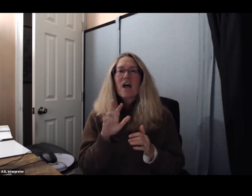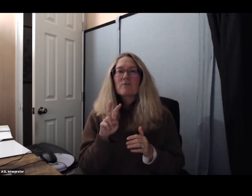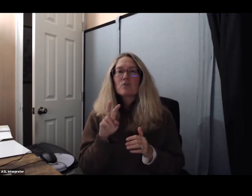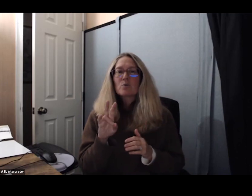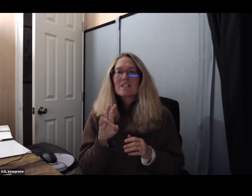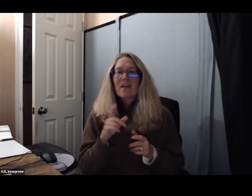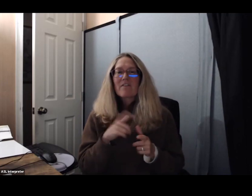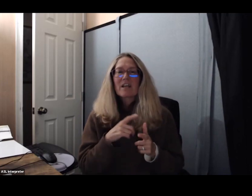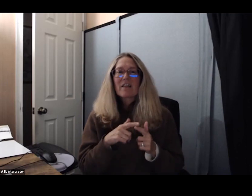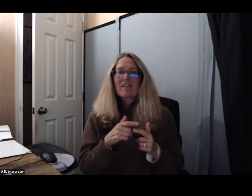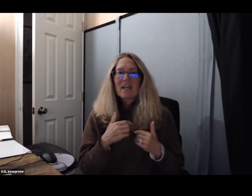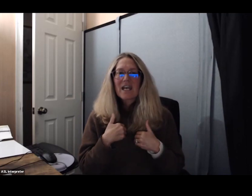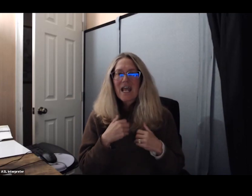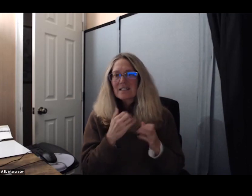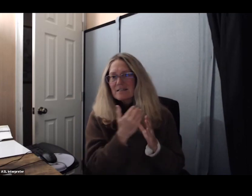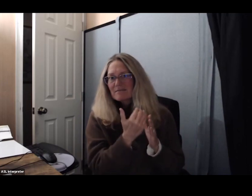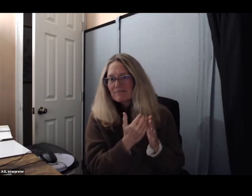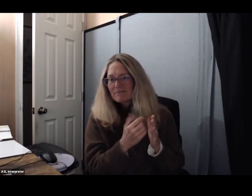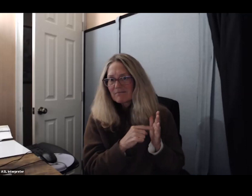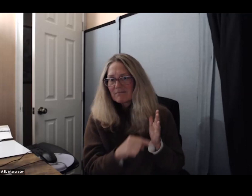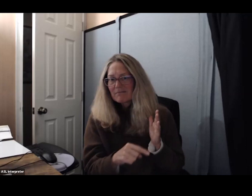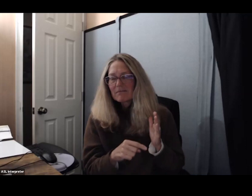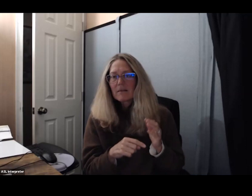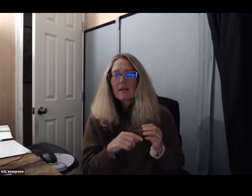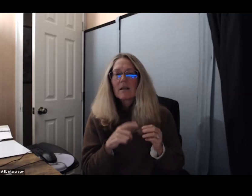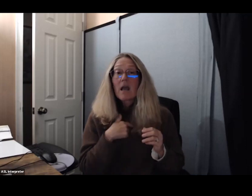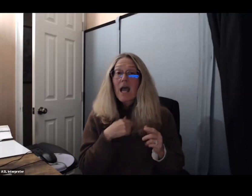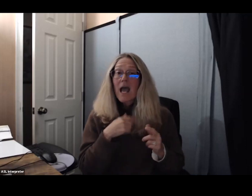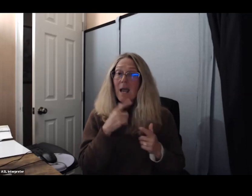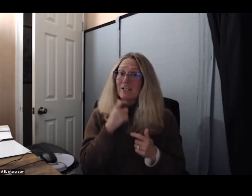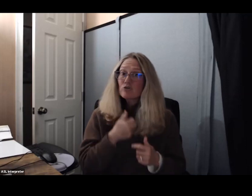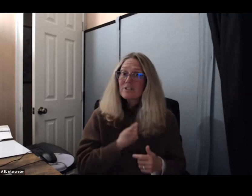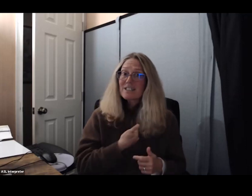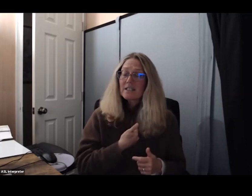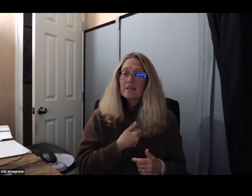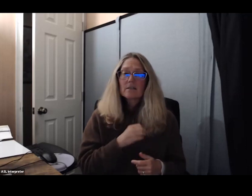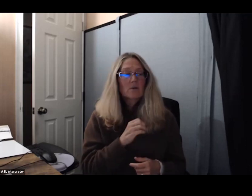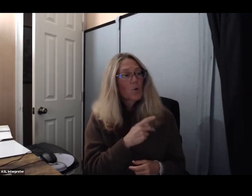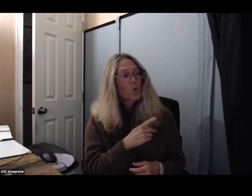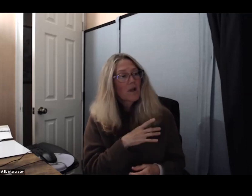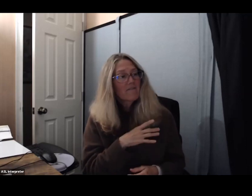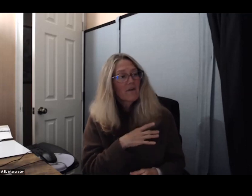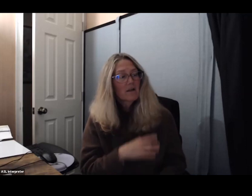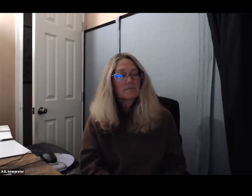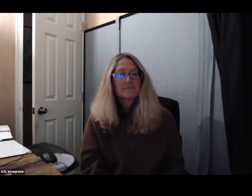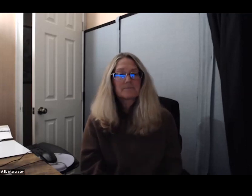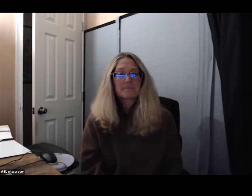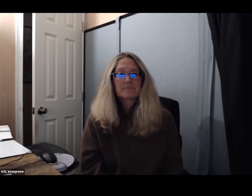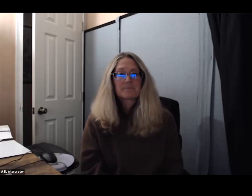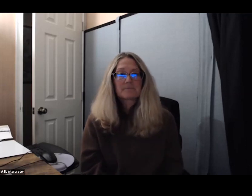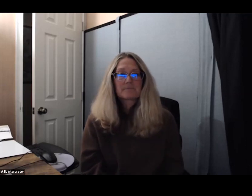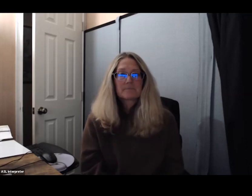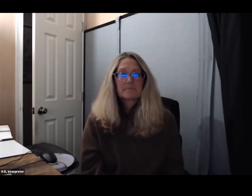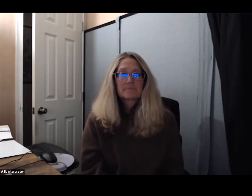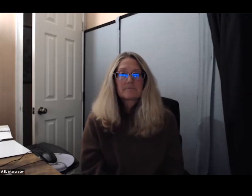and it's got some dates listed there. Okay, I'd be interested okay. in.